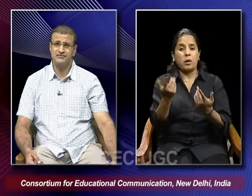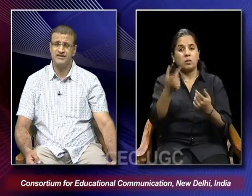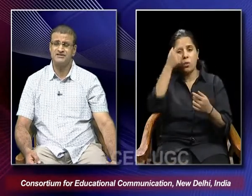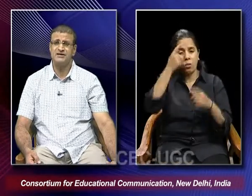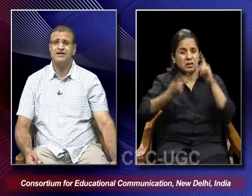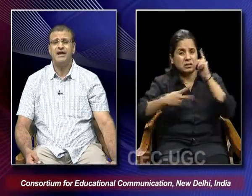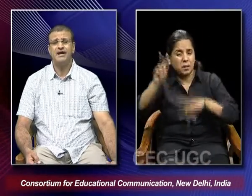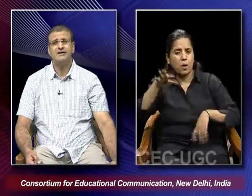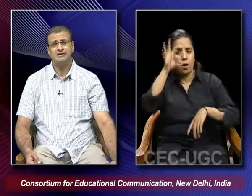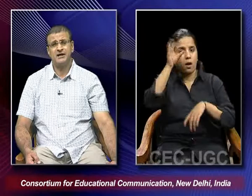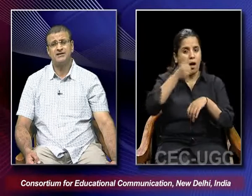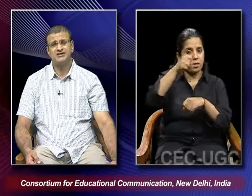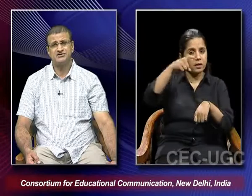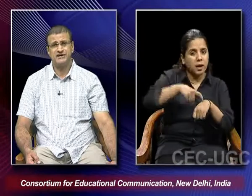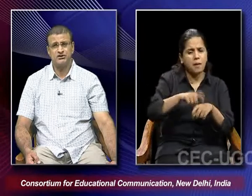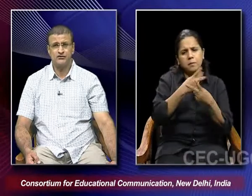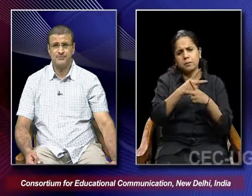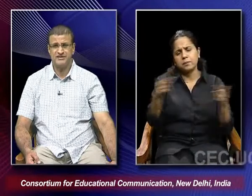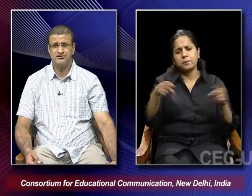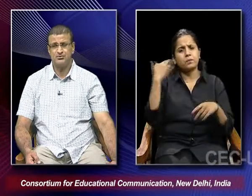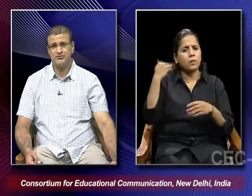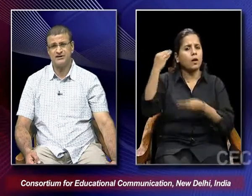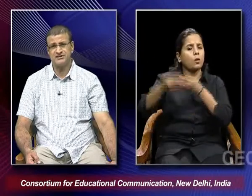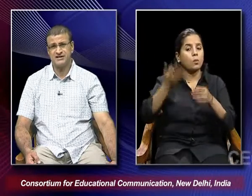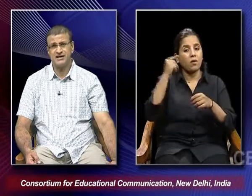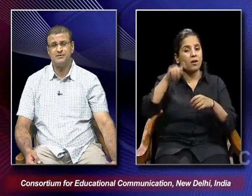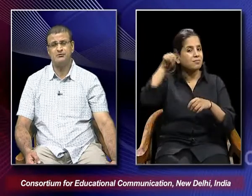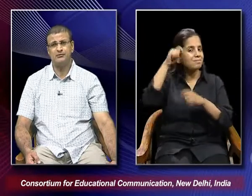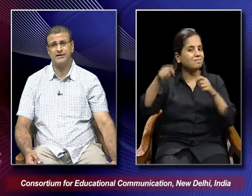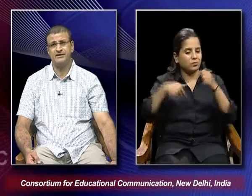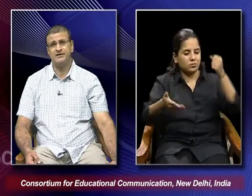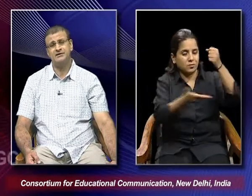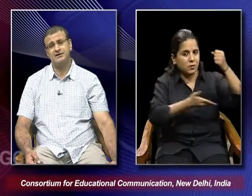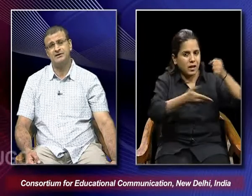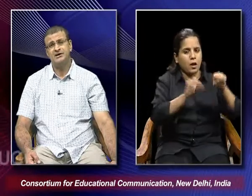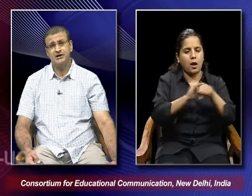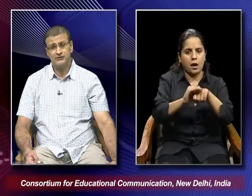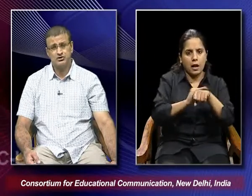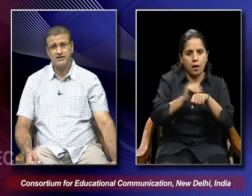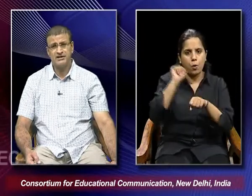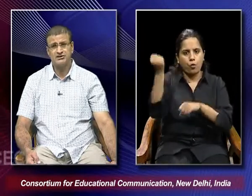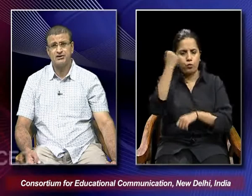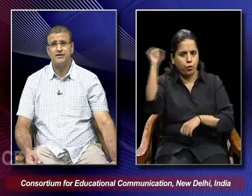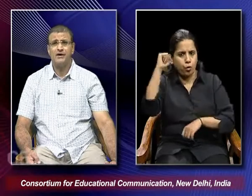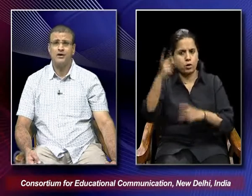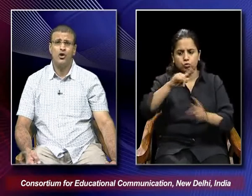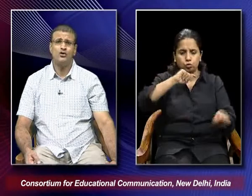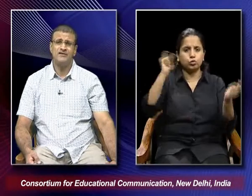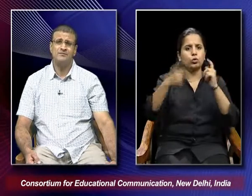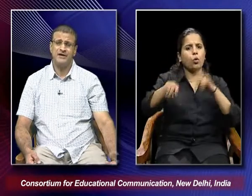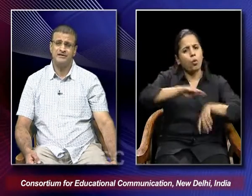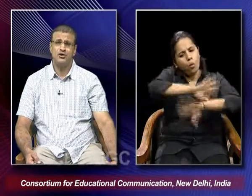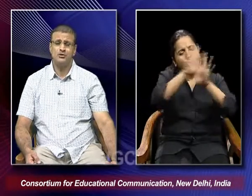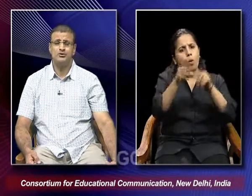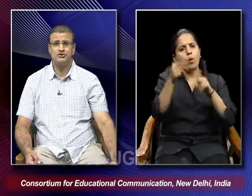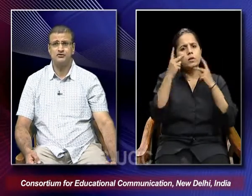Gandhian phase, and the other strands of the peasant movements and the labor movement, the revolutionaries, all of them,